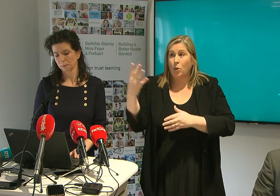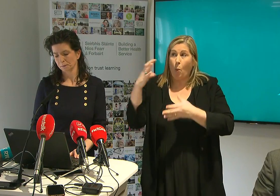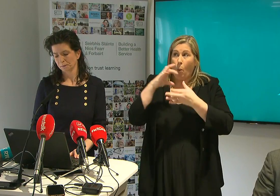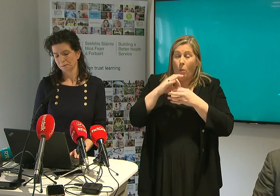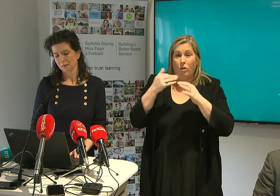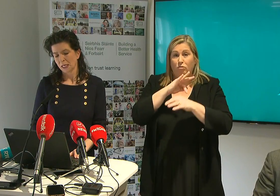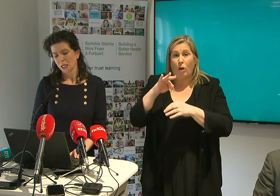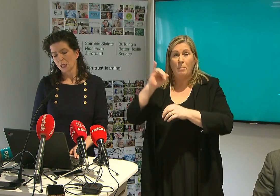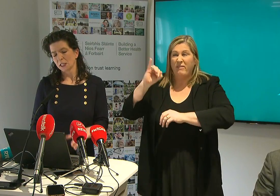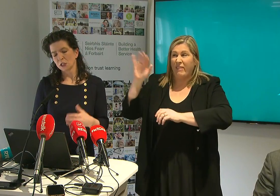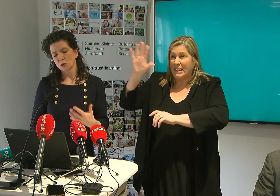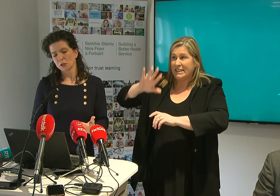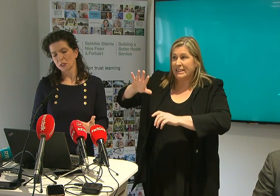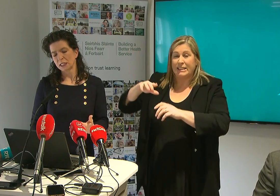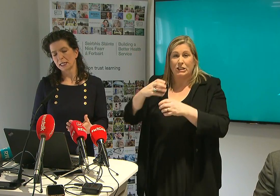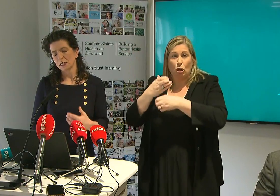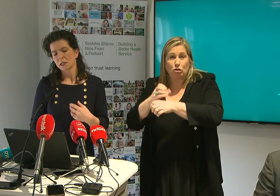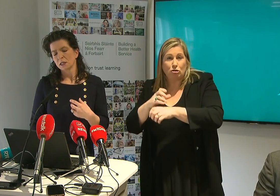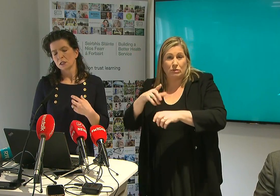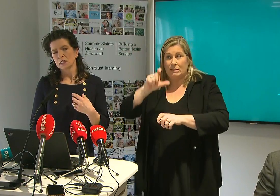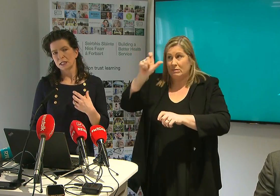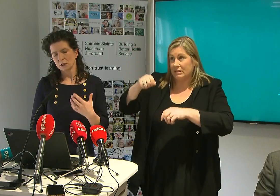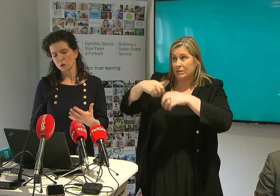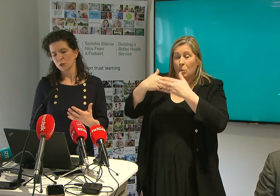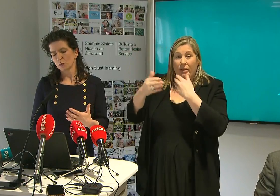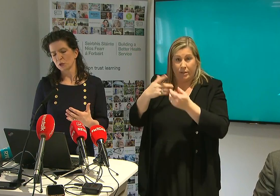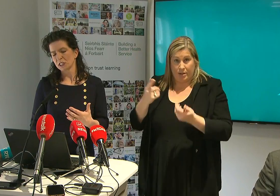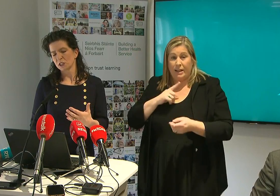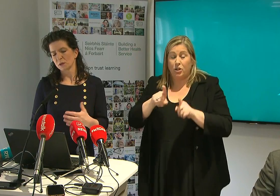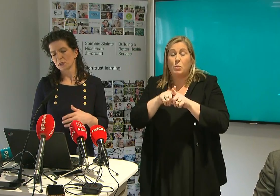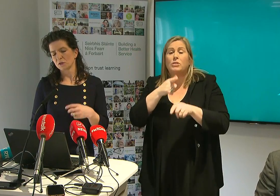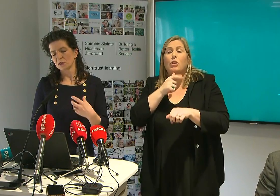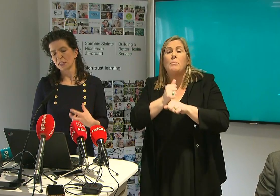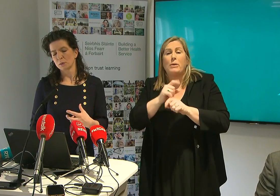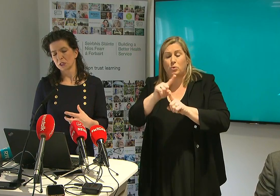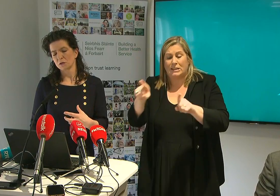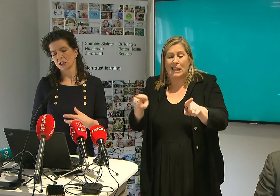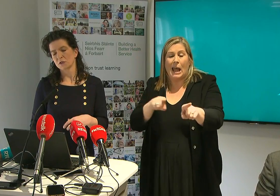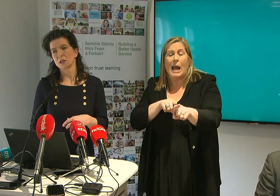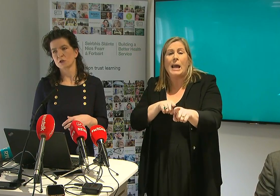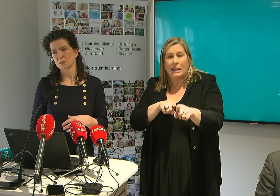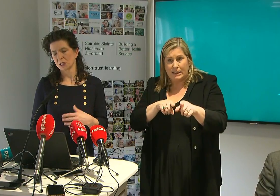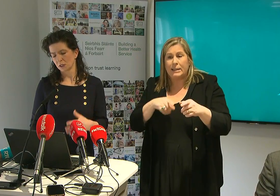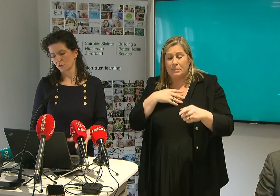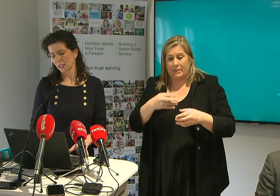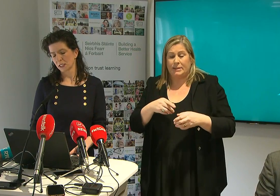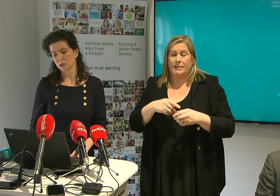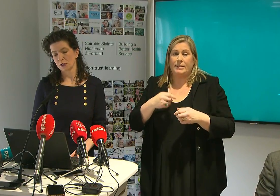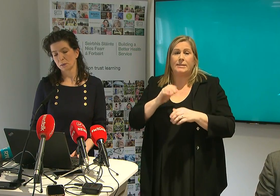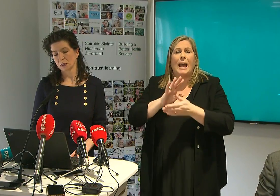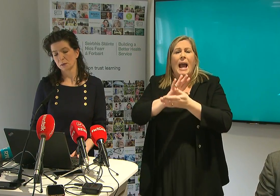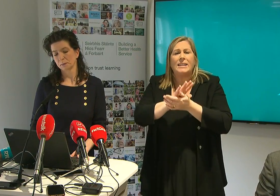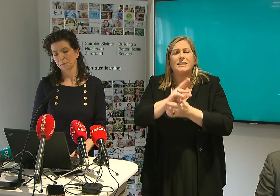phone. And again, talking about delay is also important in terms of the development of antiviral treatments and